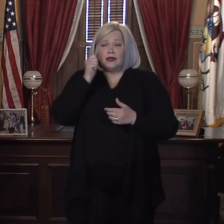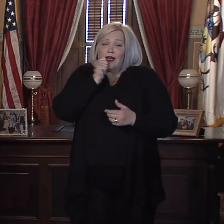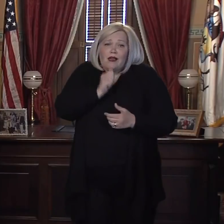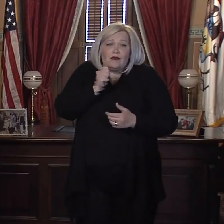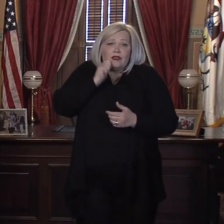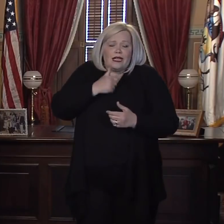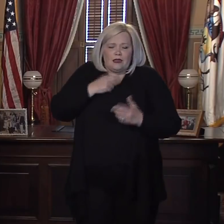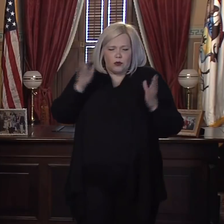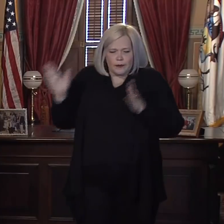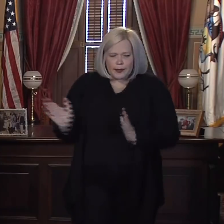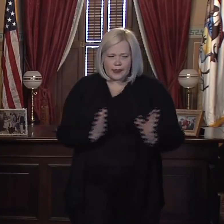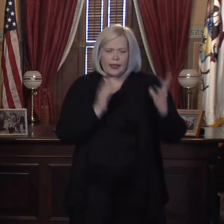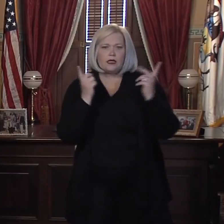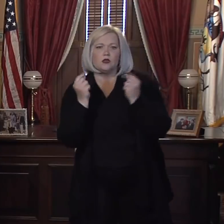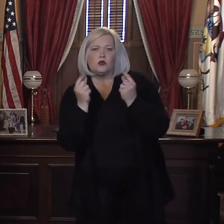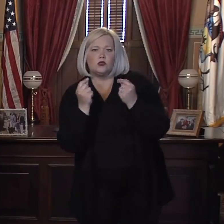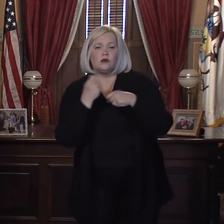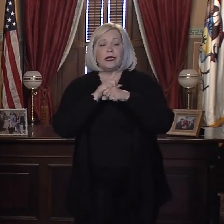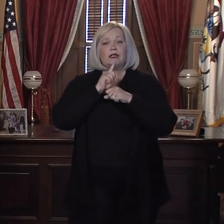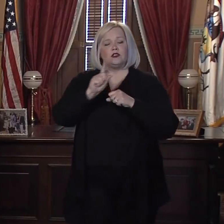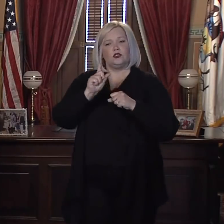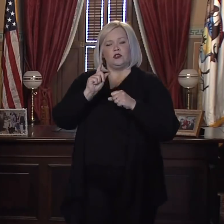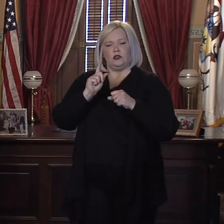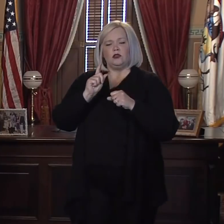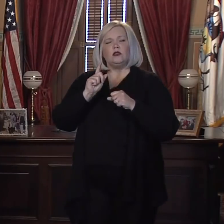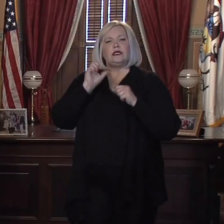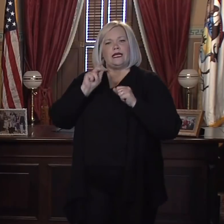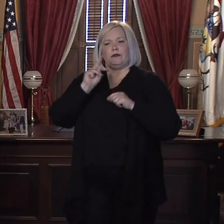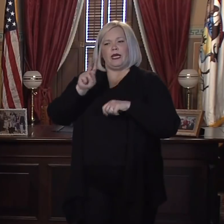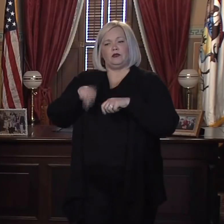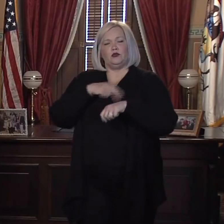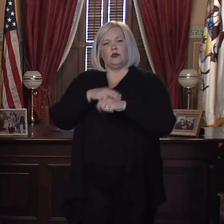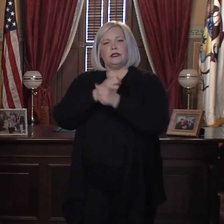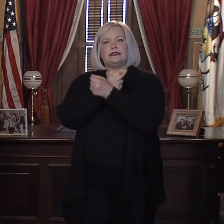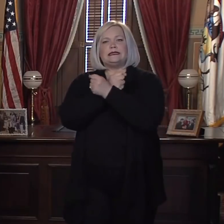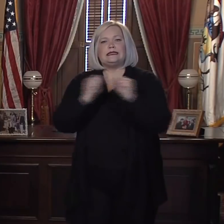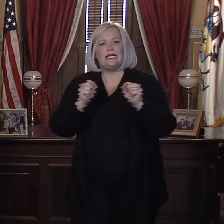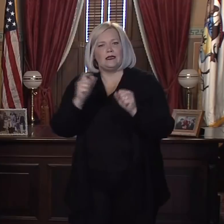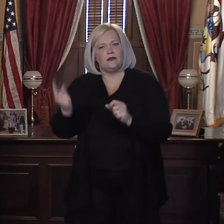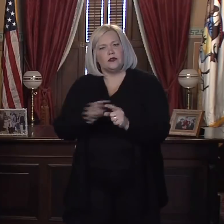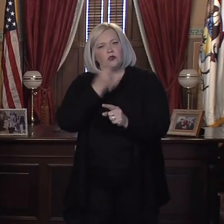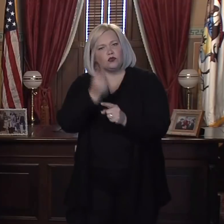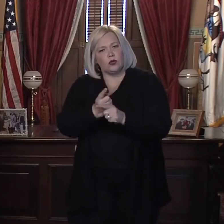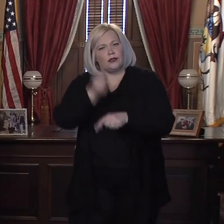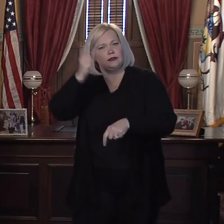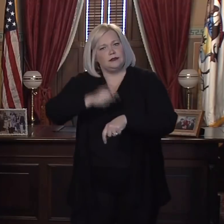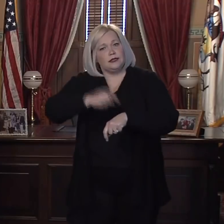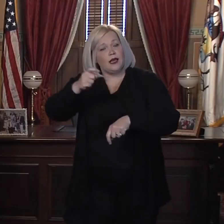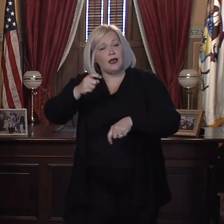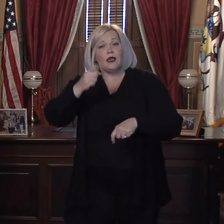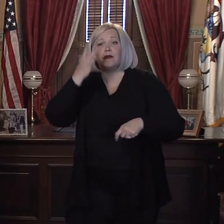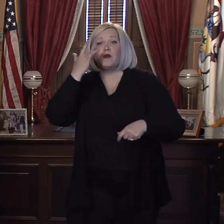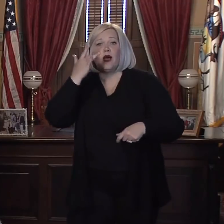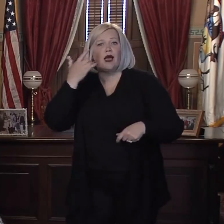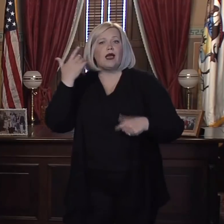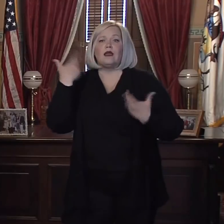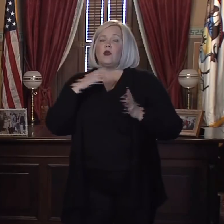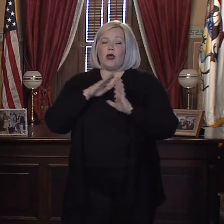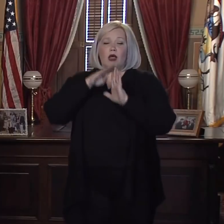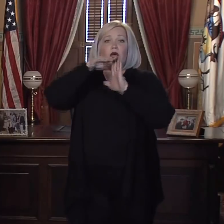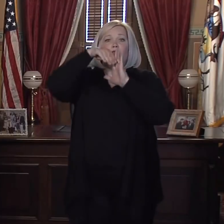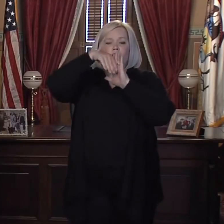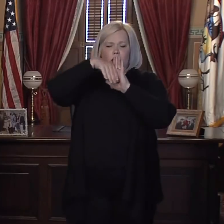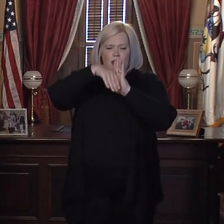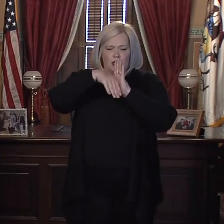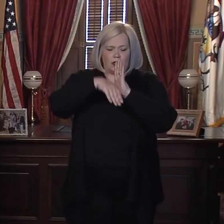that we can re-engage safely at the appropriate time. Because not one of us wants to go through this again. Not